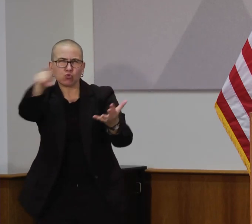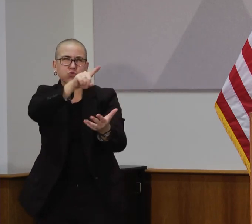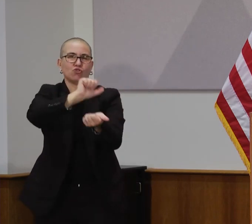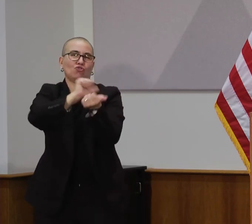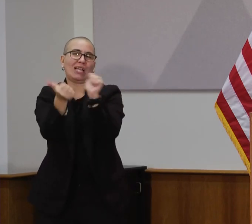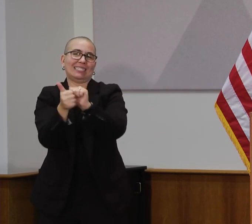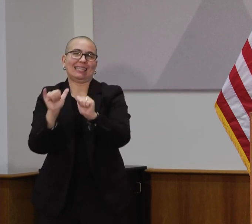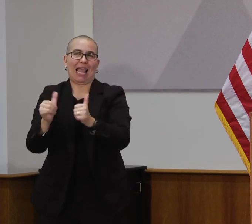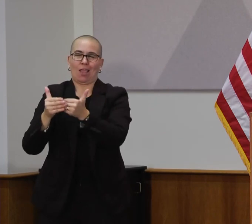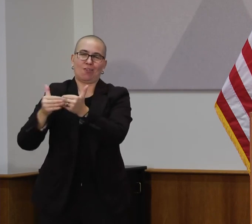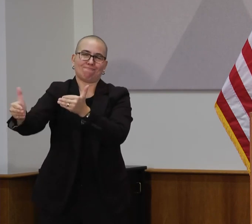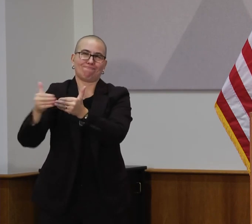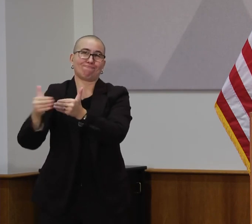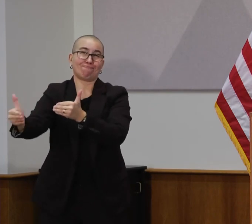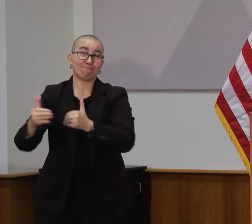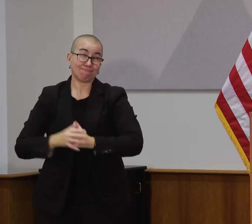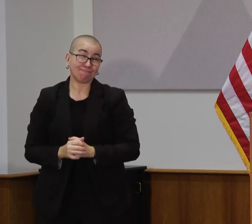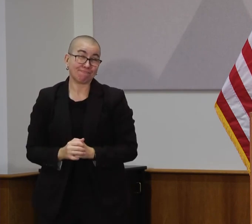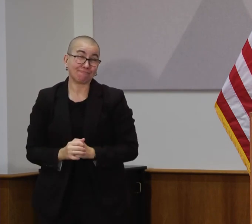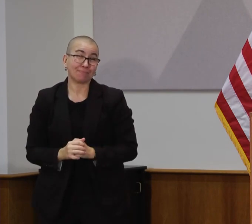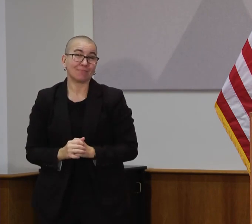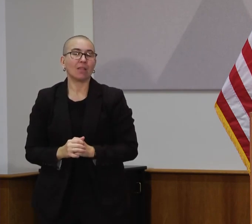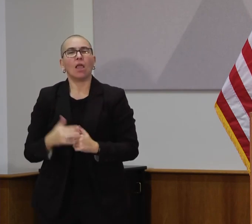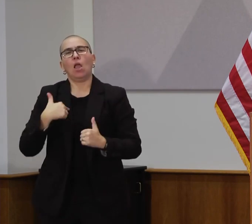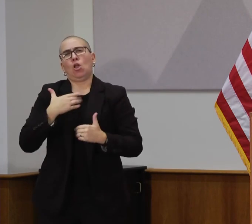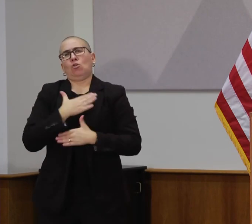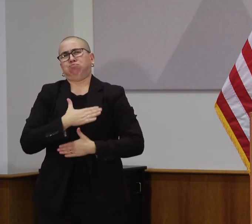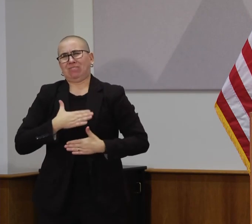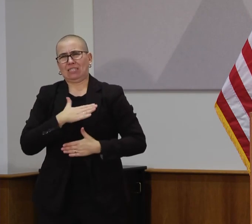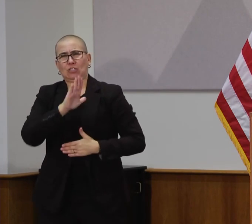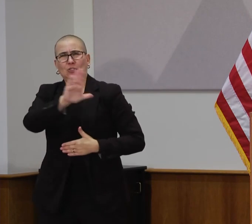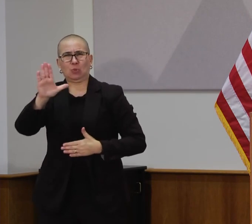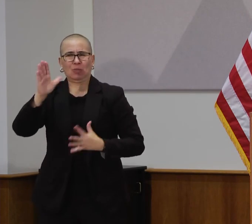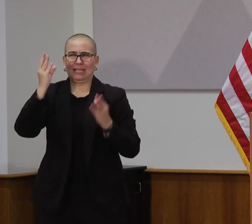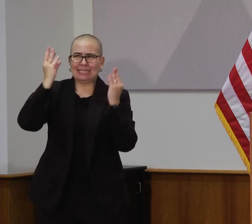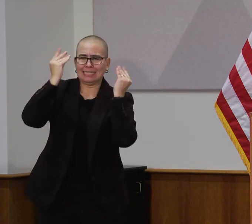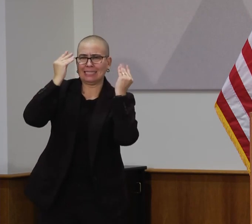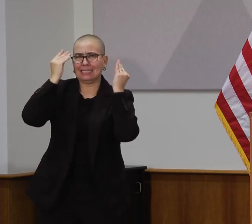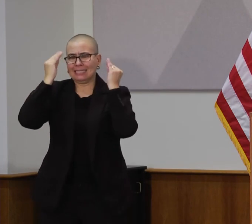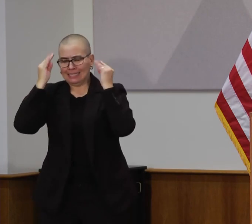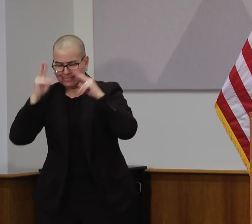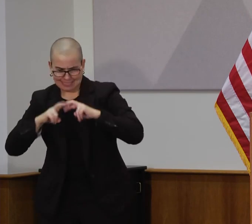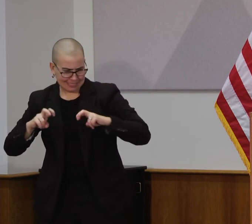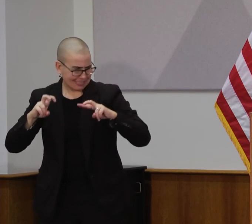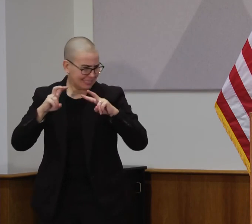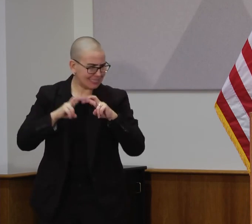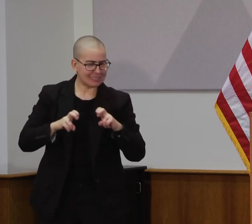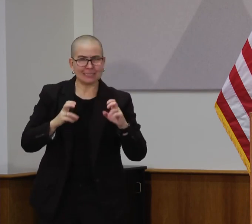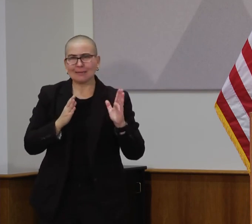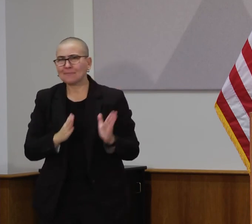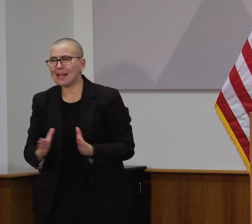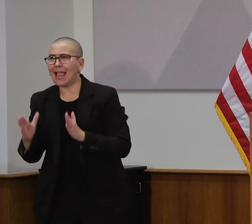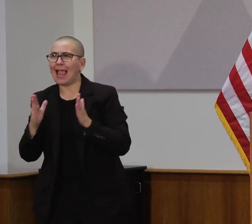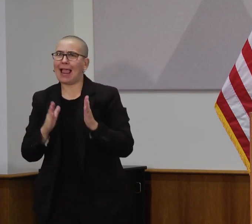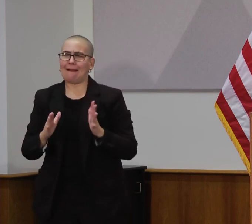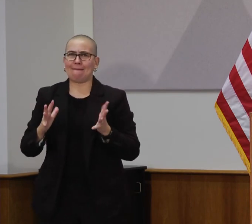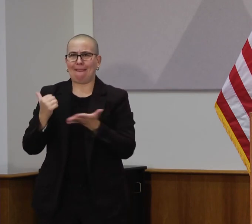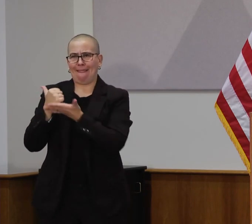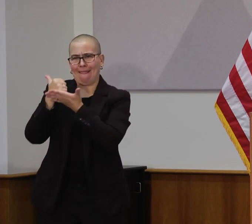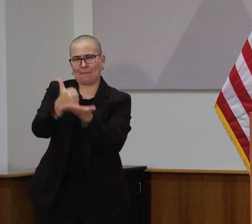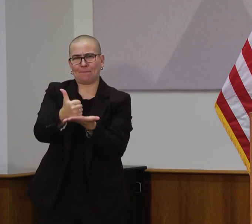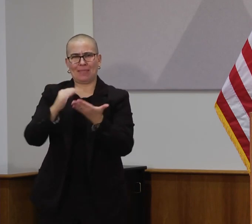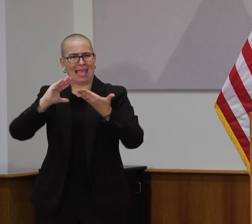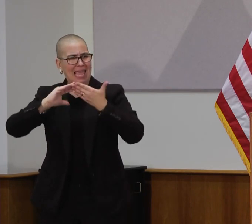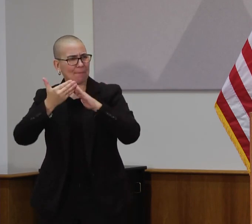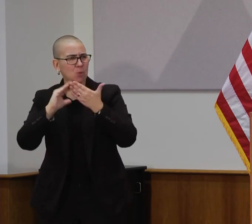I just very much appreciate your consideration, your care for yourselves, for each other, and for our